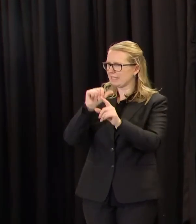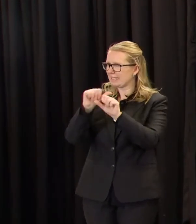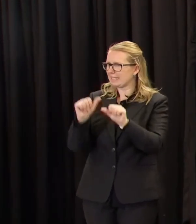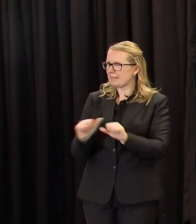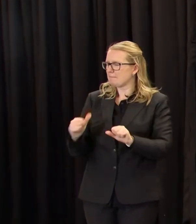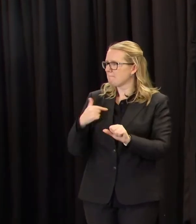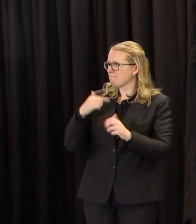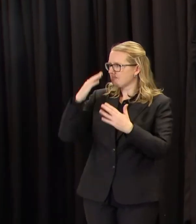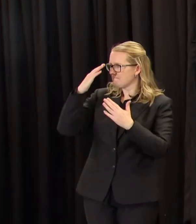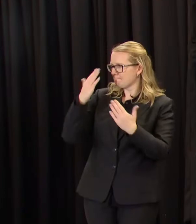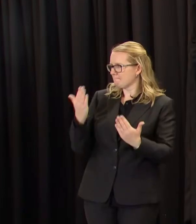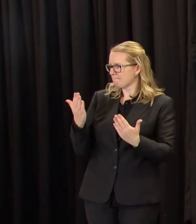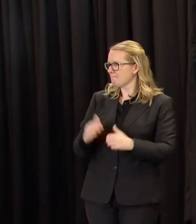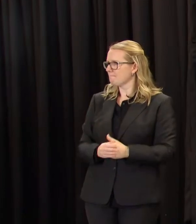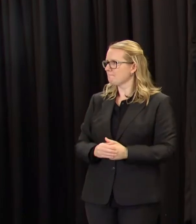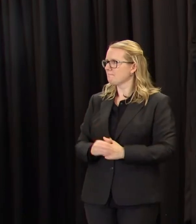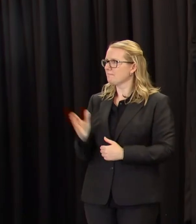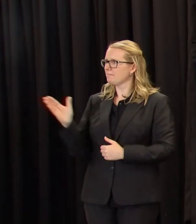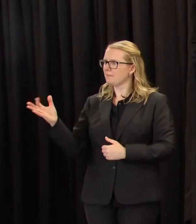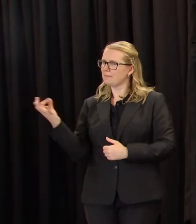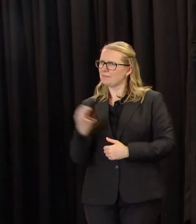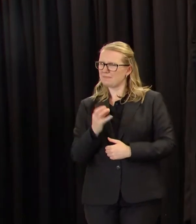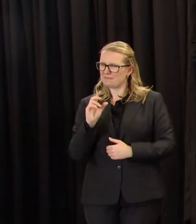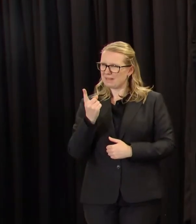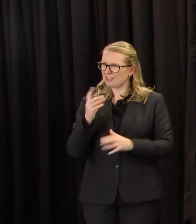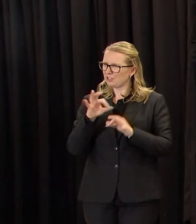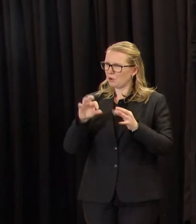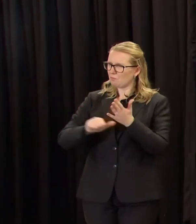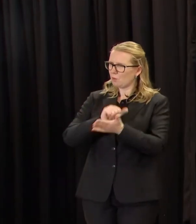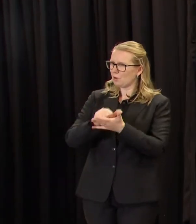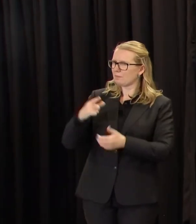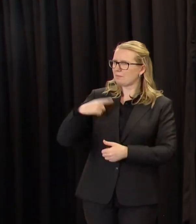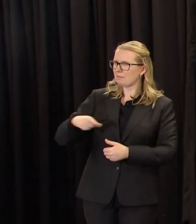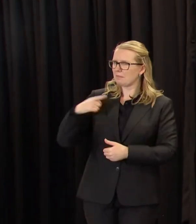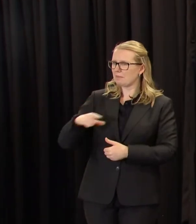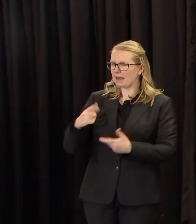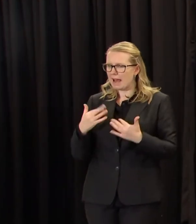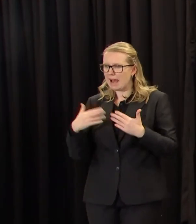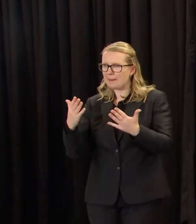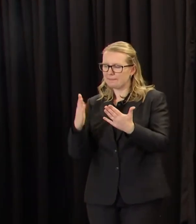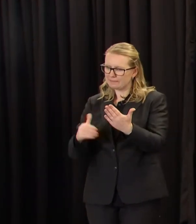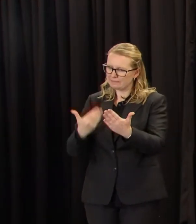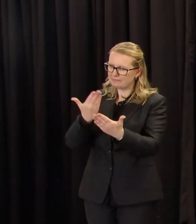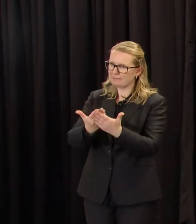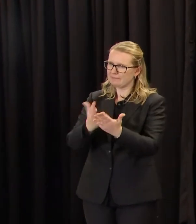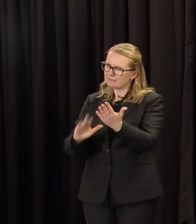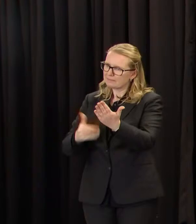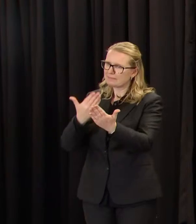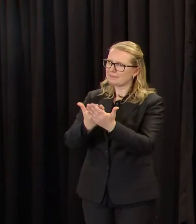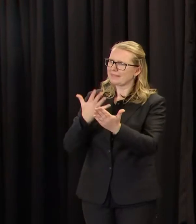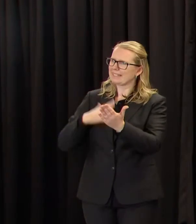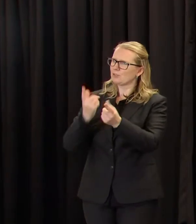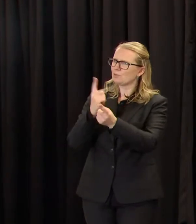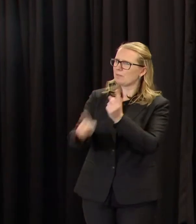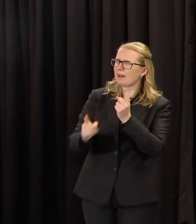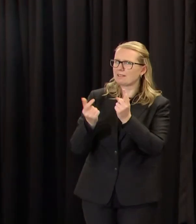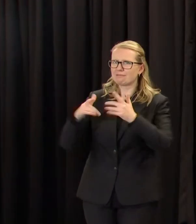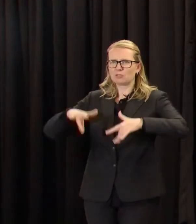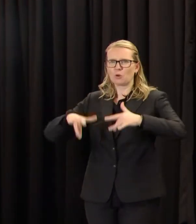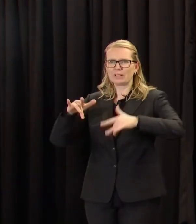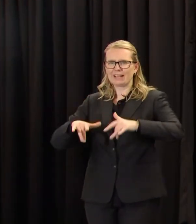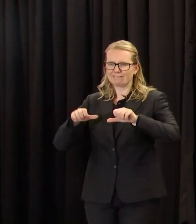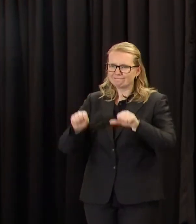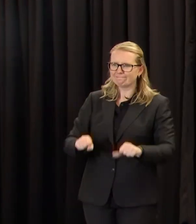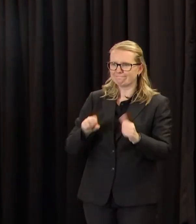that are not my responsibility. Do you think it's appropriate, though, given there are so many bills, for example, that need to pass Parliament, so many constituency